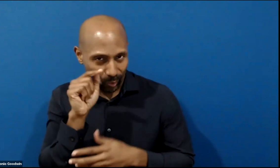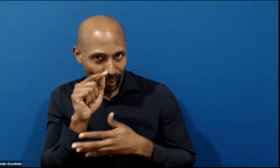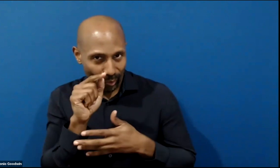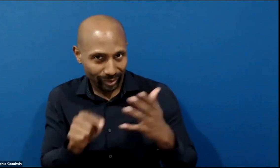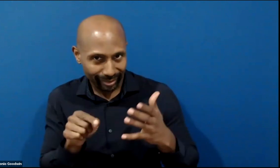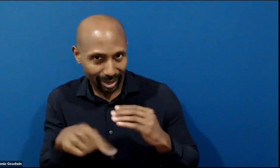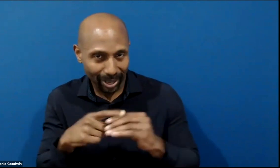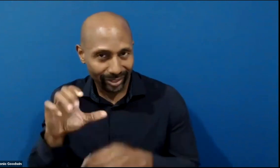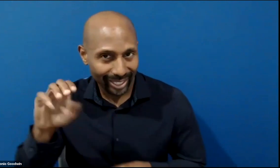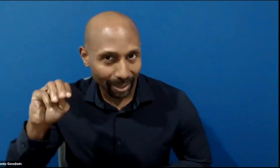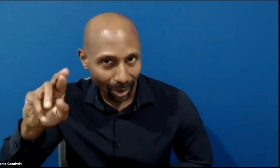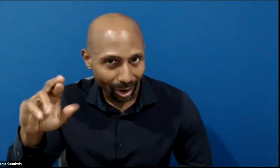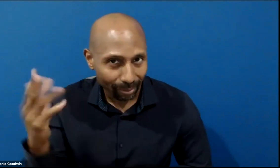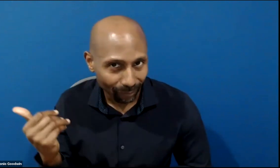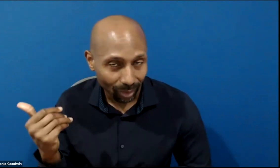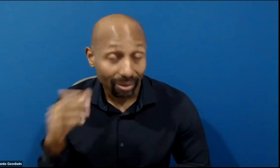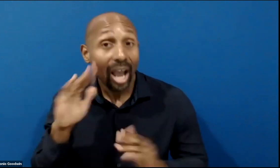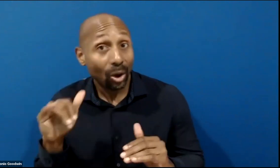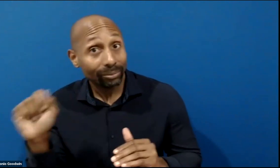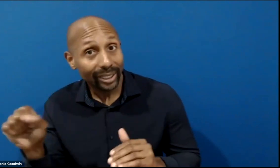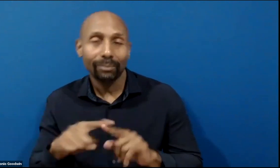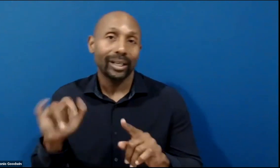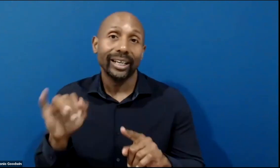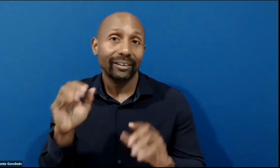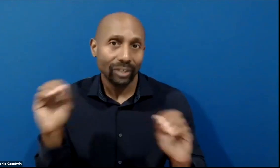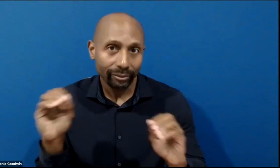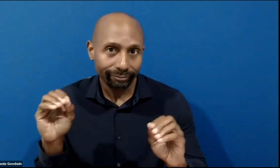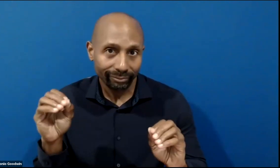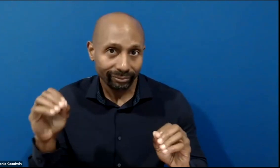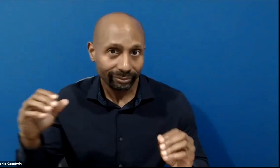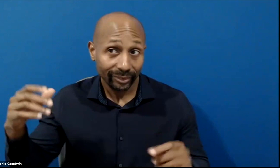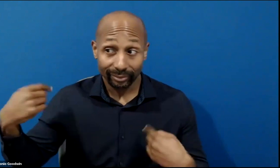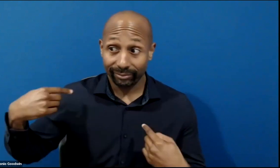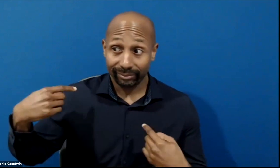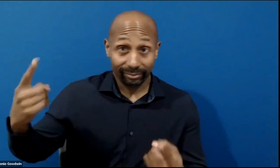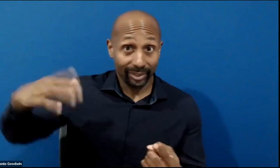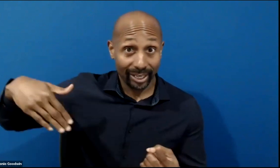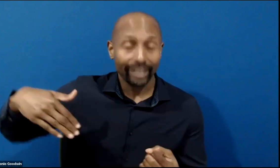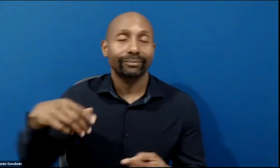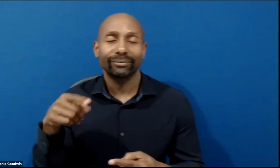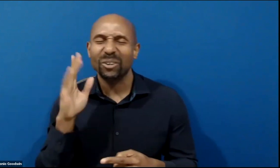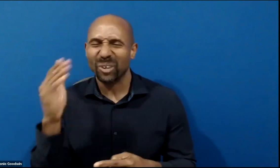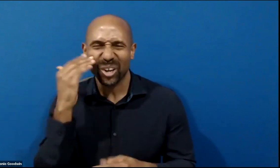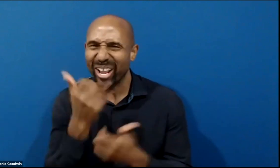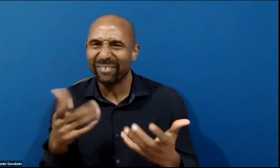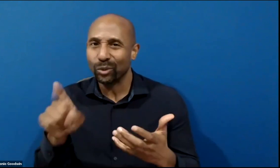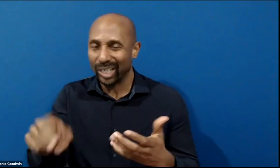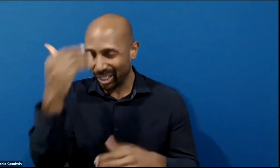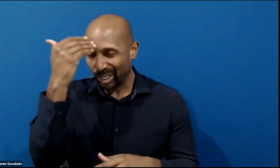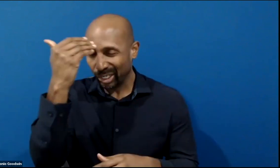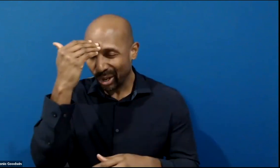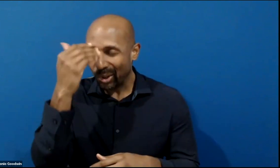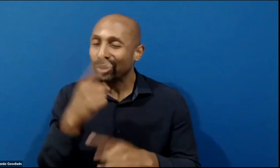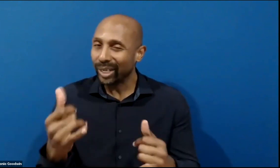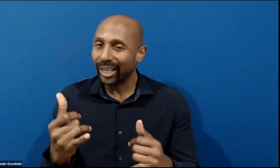community mobility rituals, but if you haven't, you'll know everything that you need to know by the end of the conversation today, and whet your appetite for the rest of